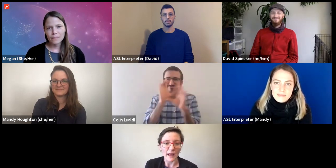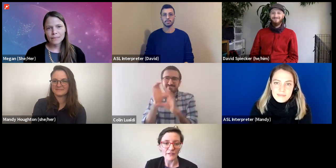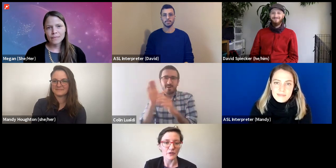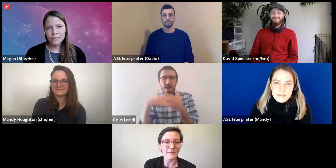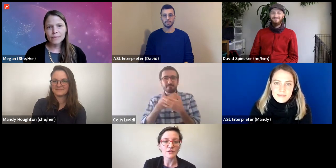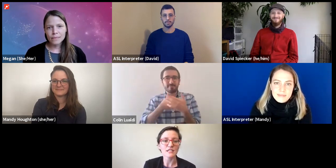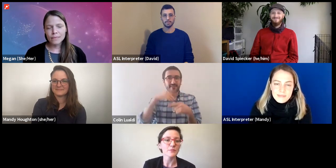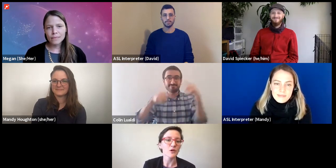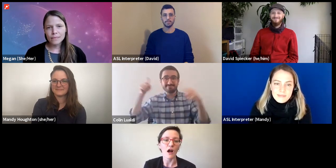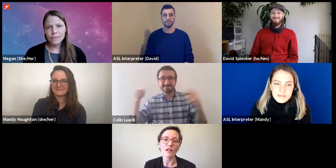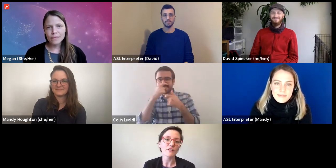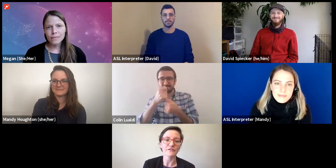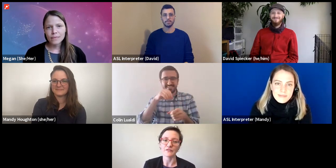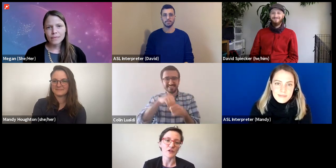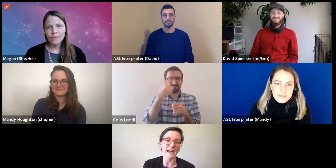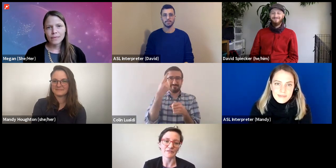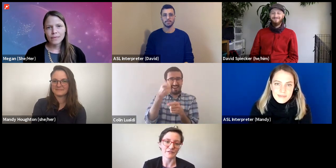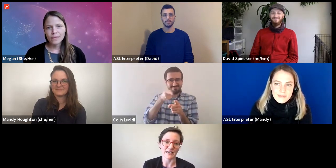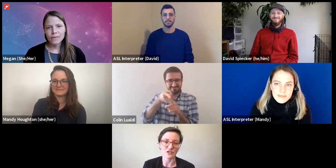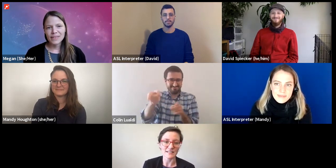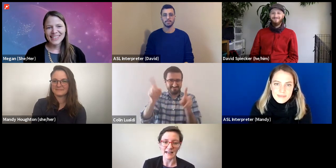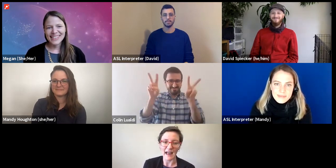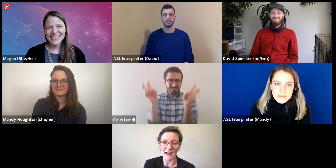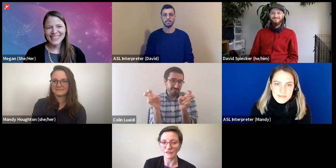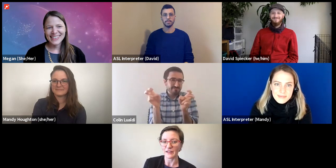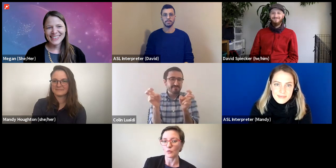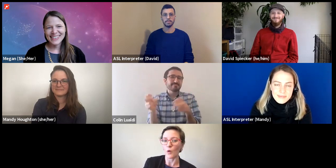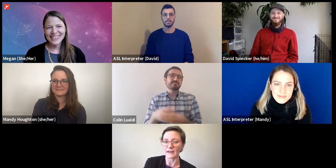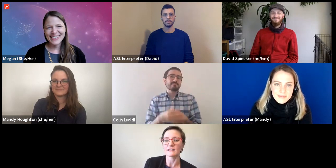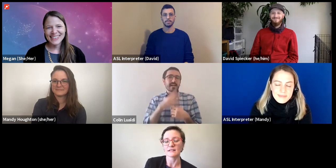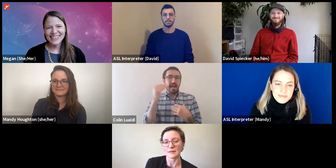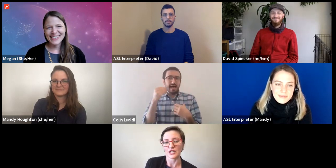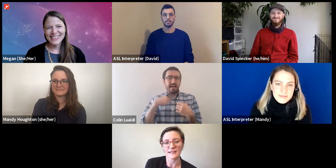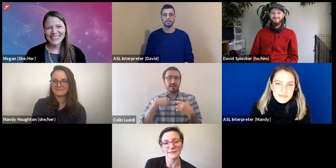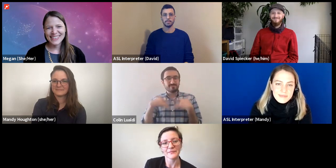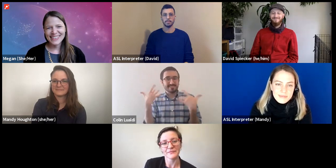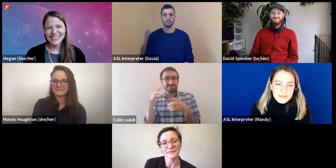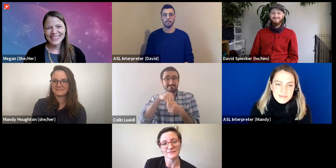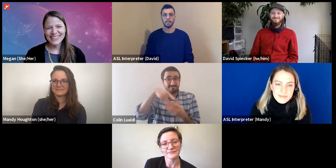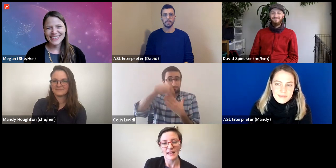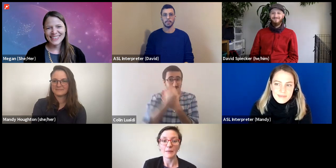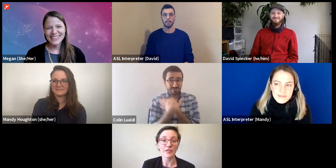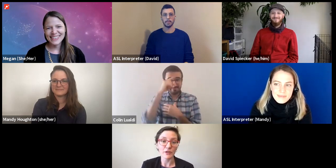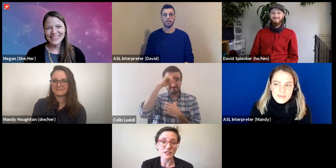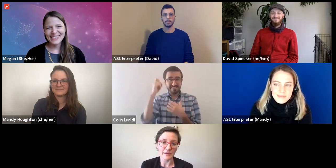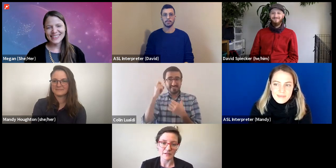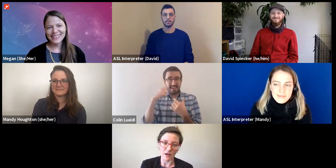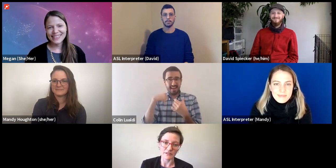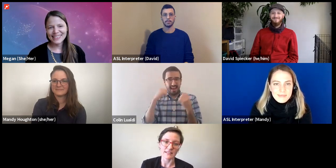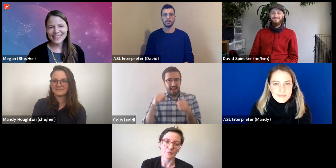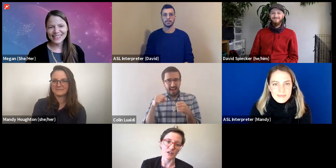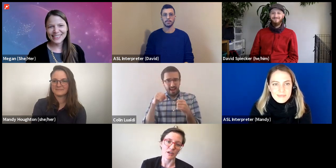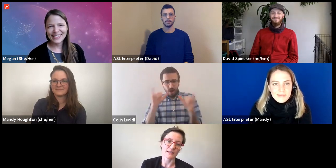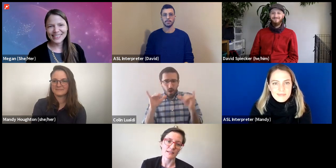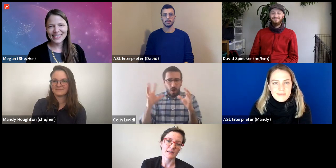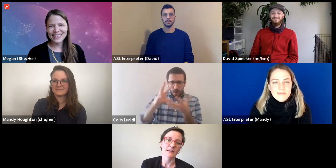great way for me to explore all of the variety of different interests that I have in one subject. And I'm thrilled to be involved